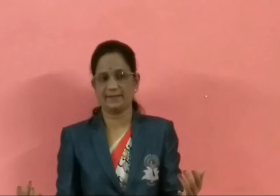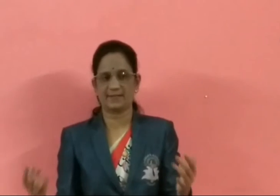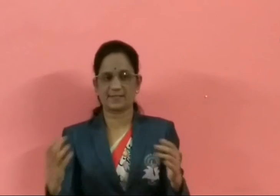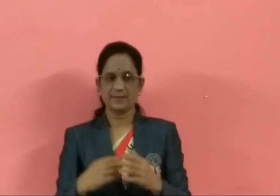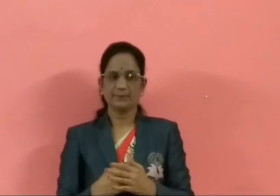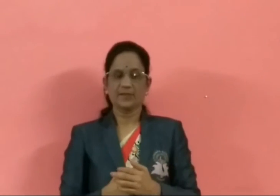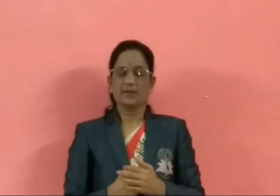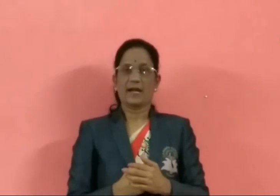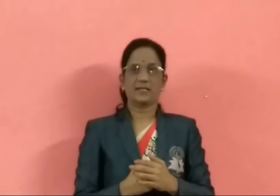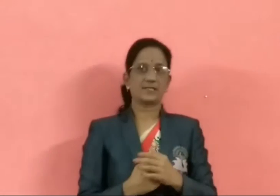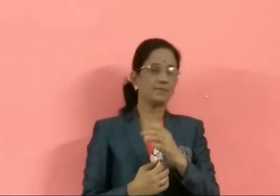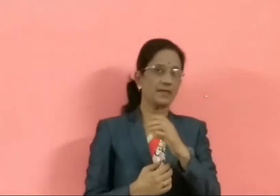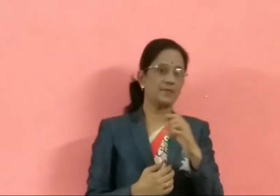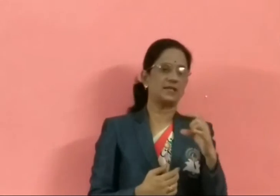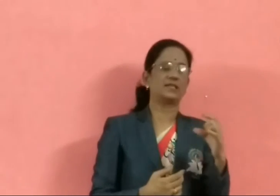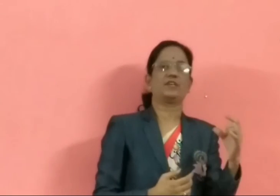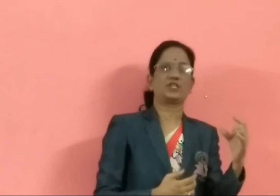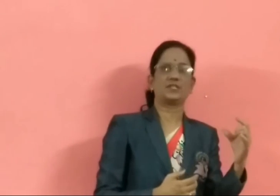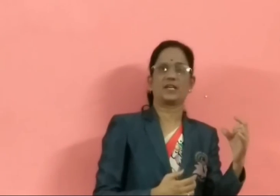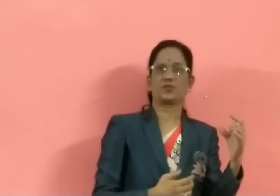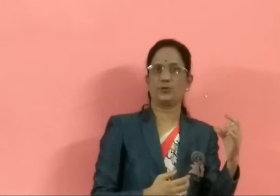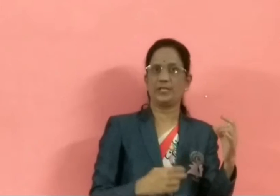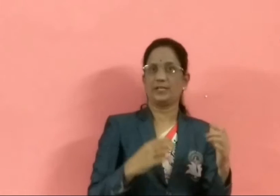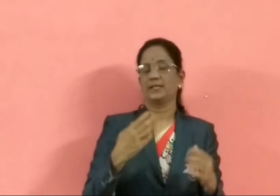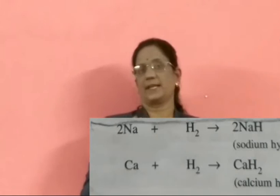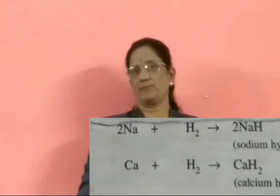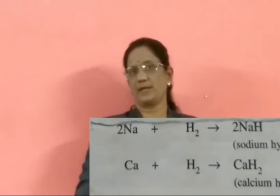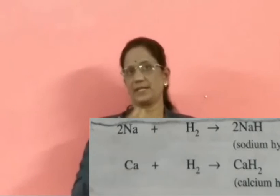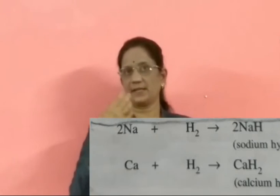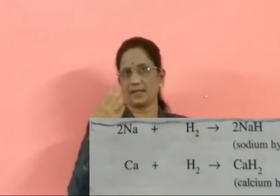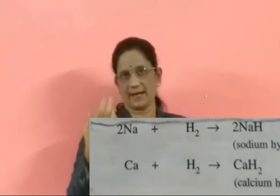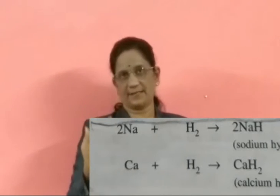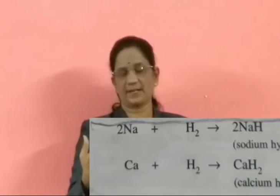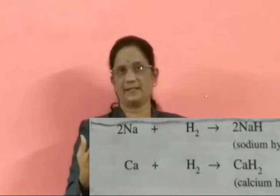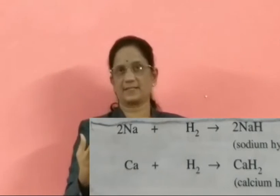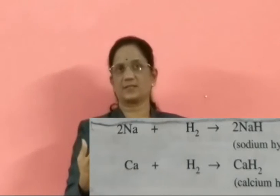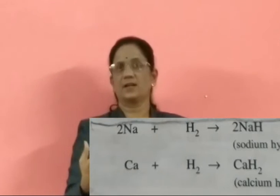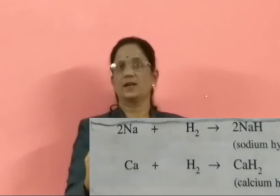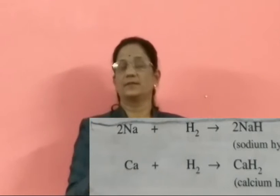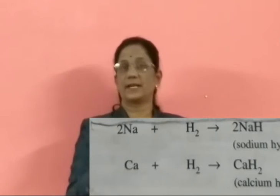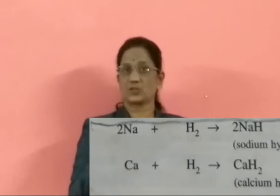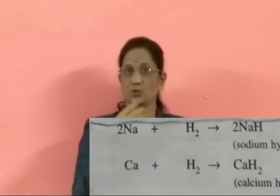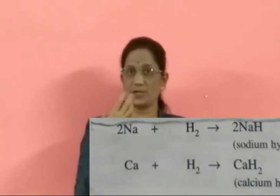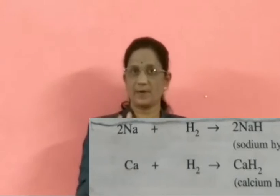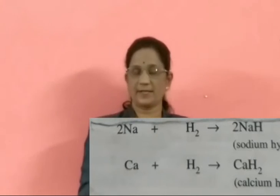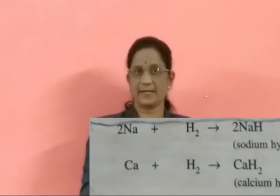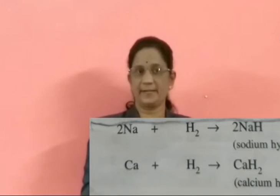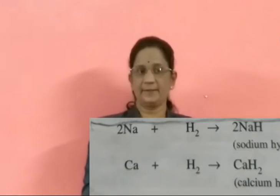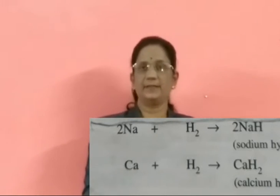hydrides. And some chemical equations are showing that metal hydrides, that sodium hydride, in